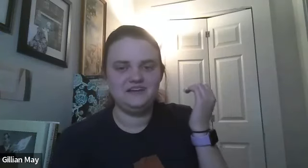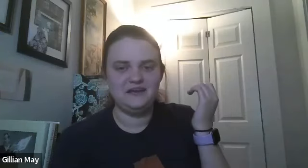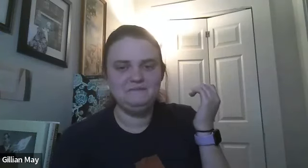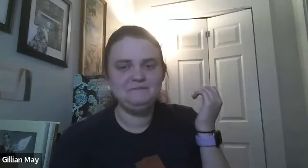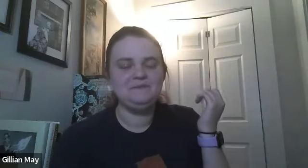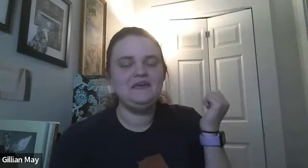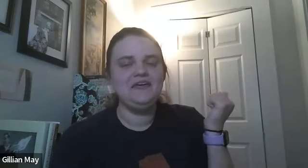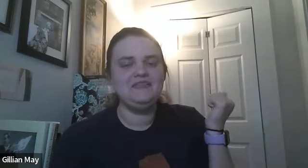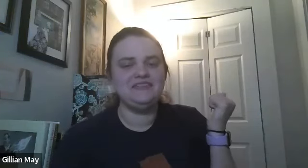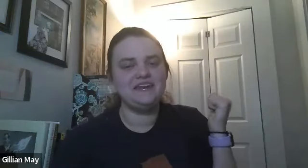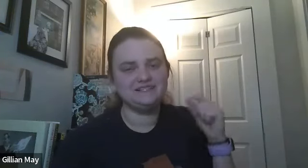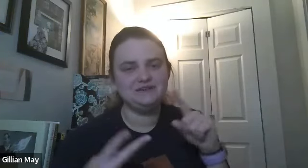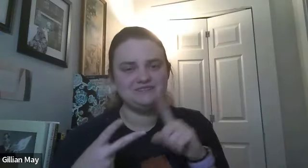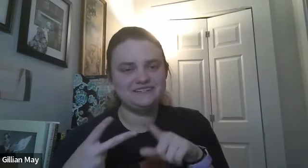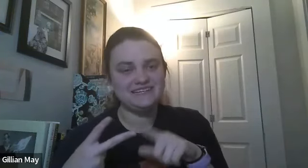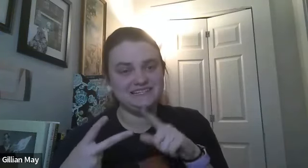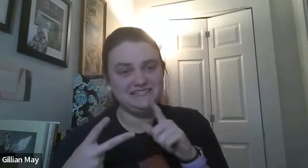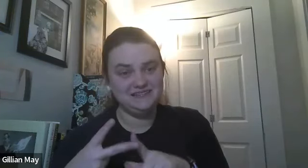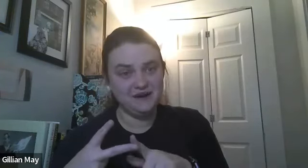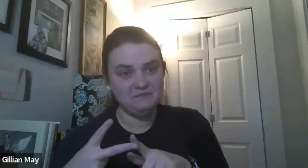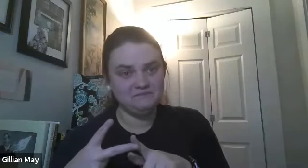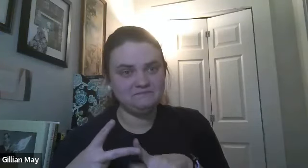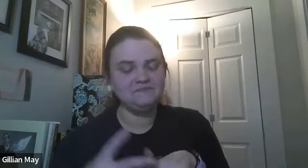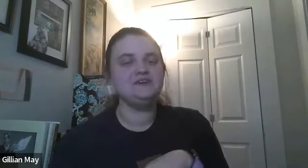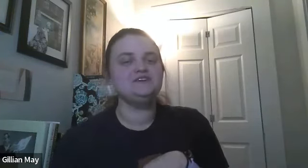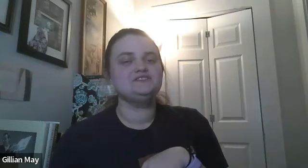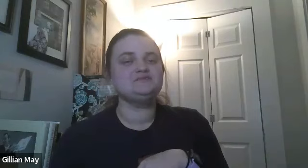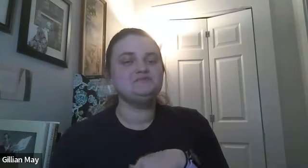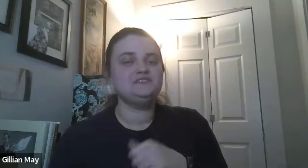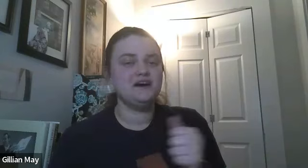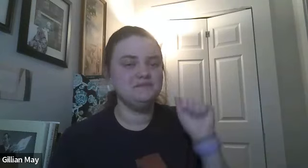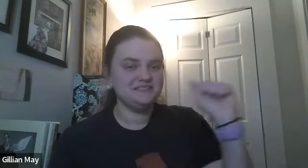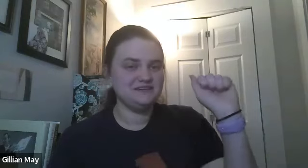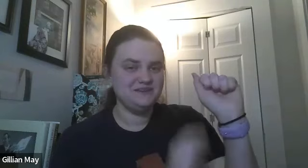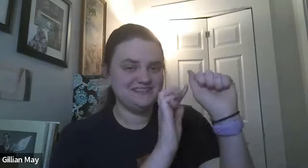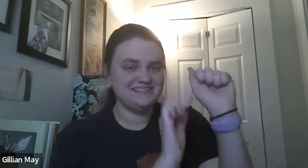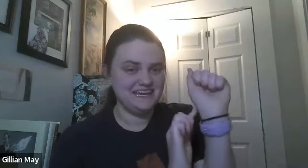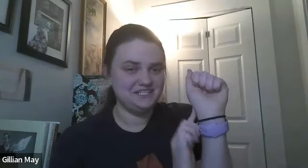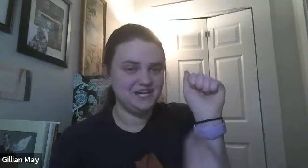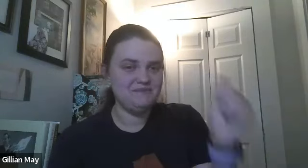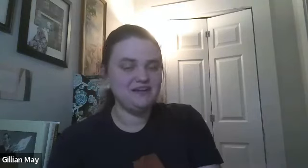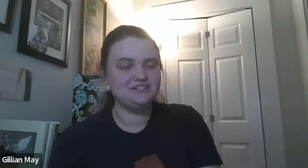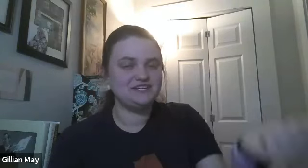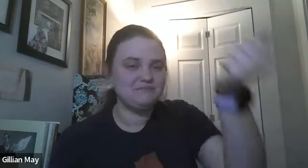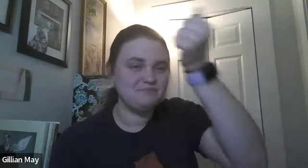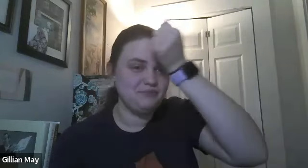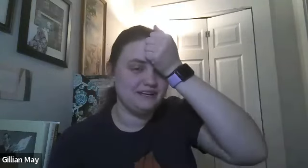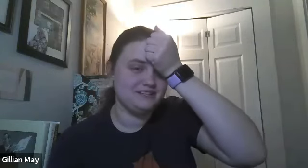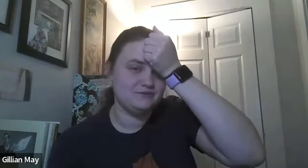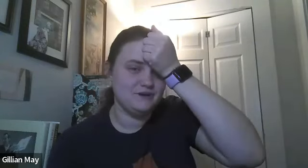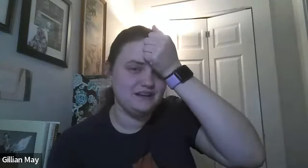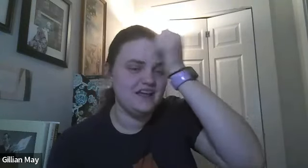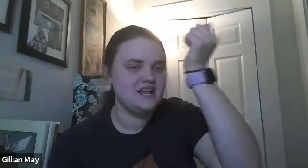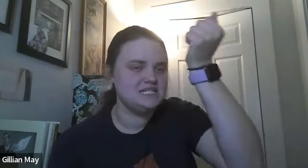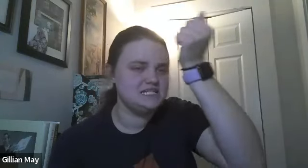Okay. Then the next one I was going to say is dumb. So dumb is going to be this A shape and you're just going to bring it to your forehead.